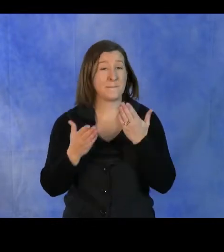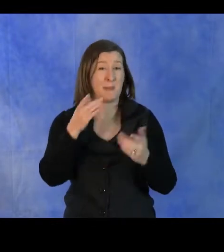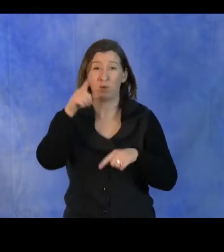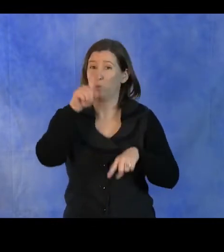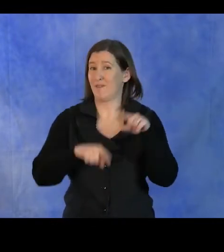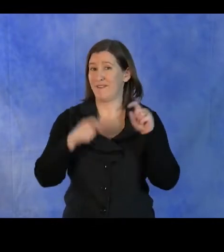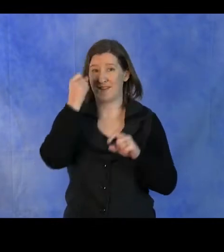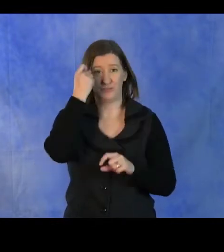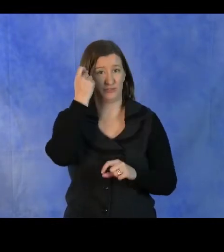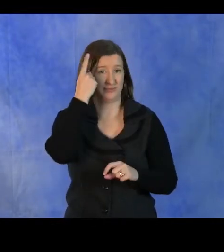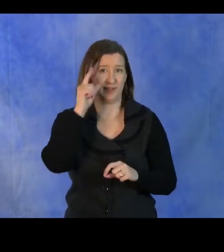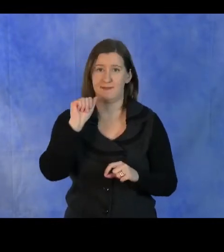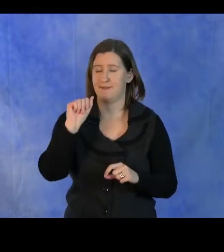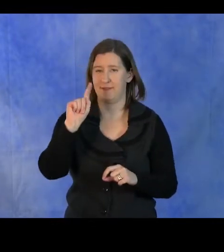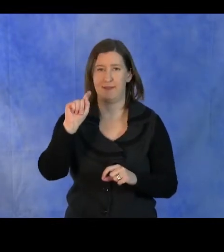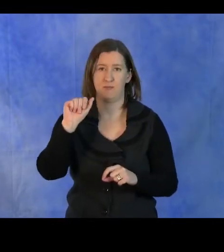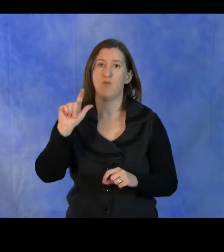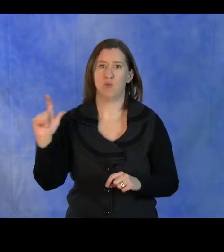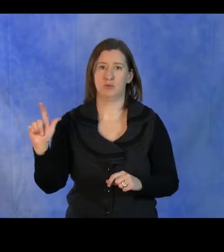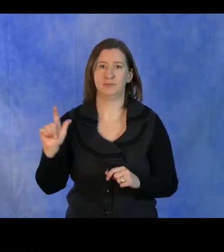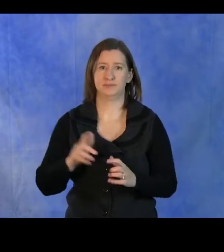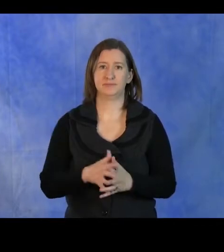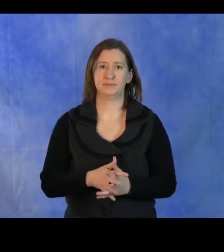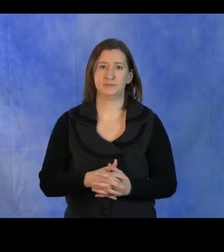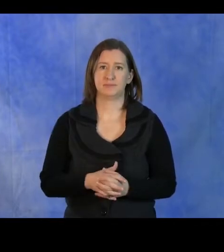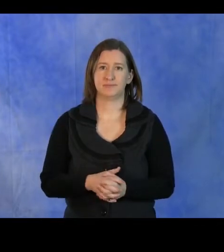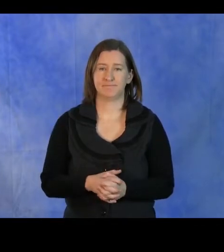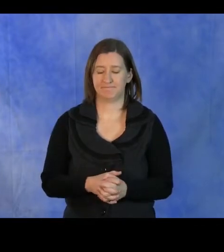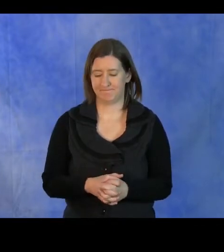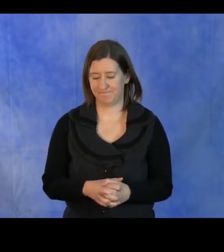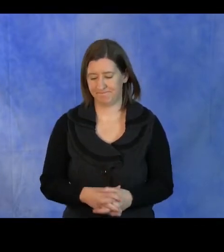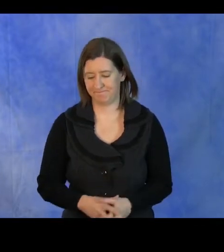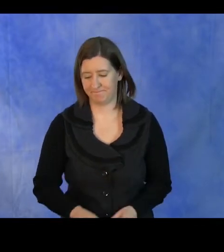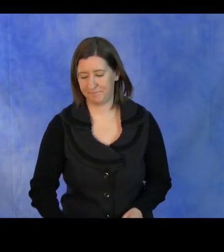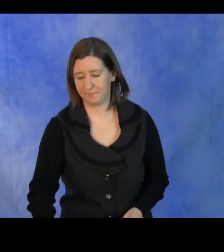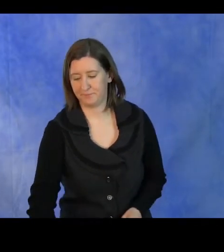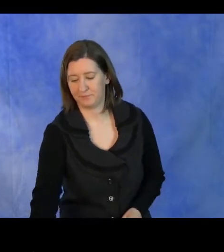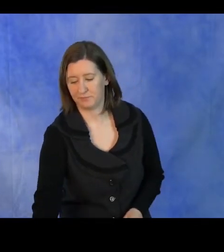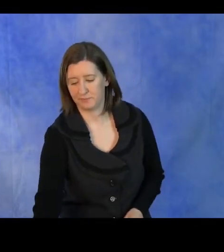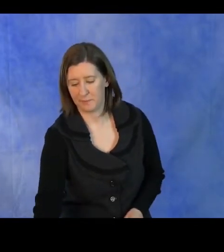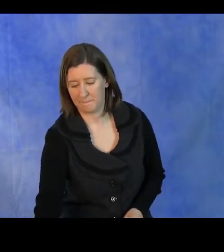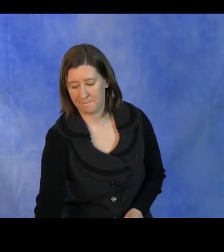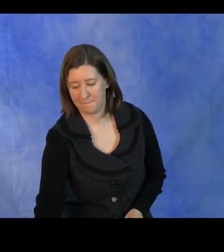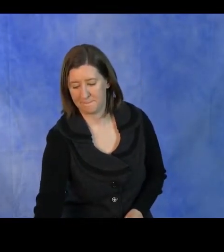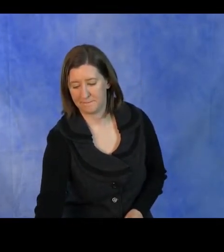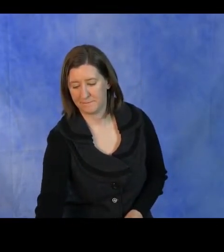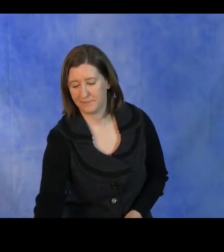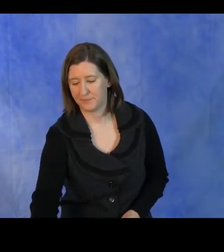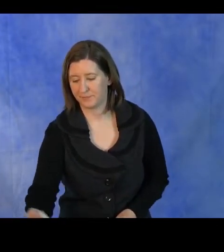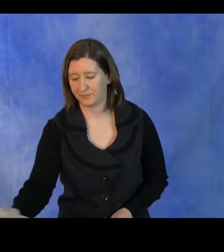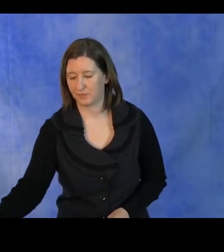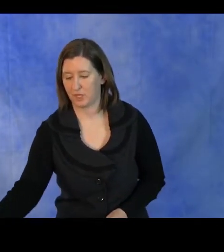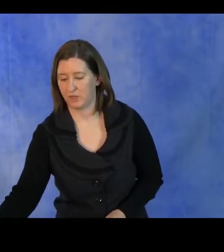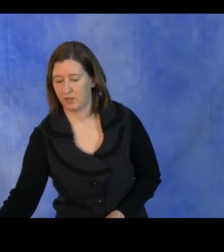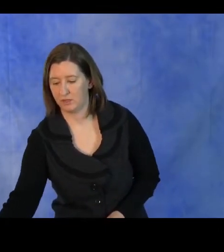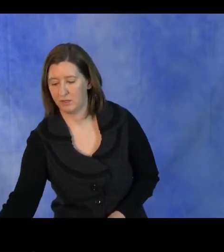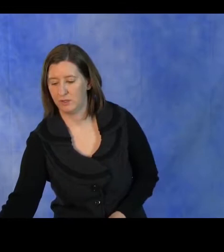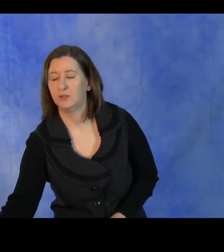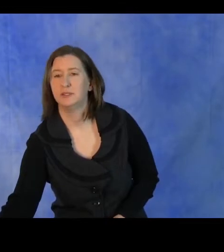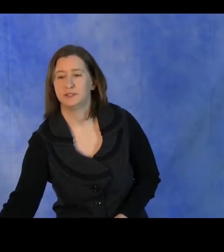different characteristics for the language, or maybe you can't understand the student at all.